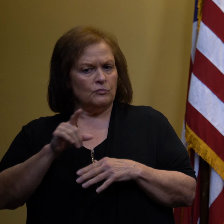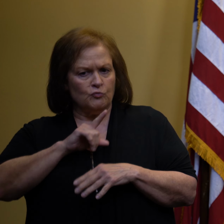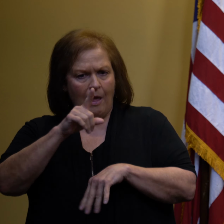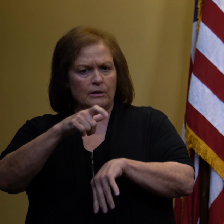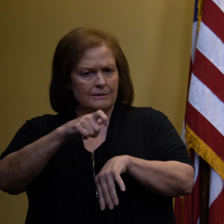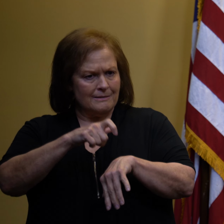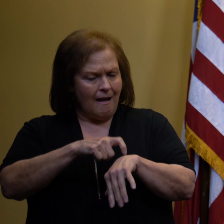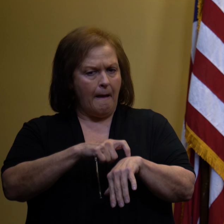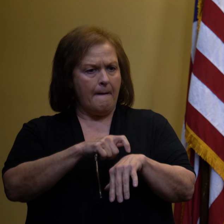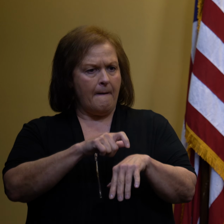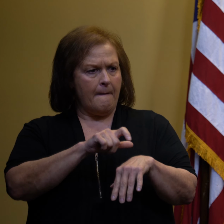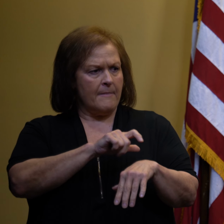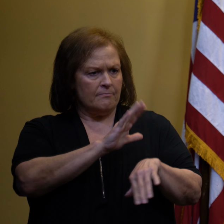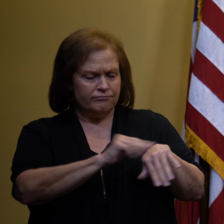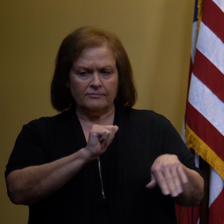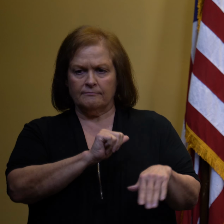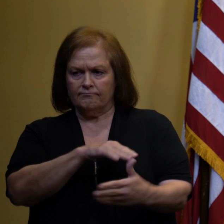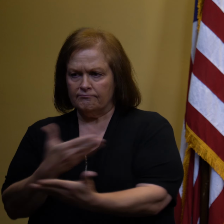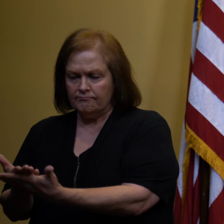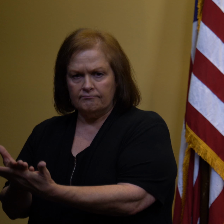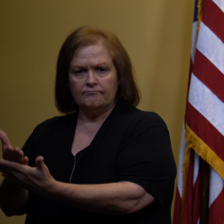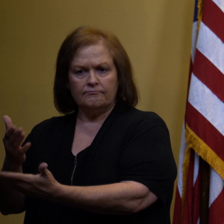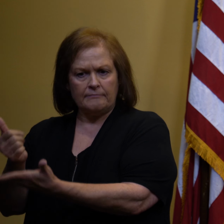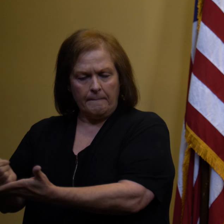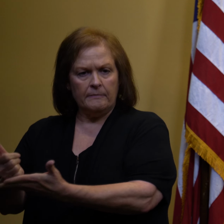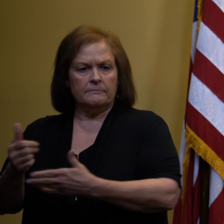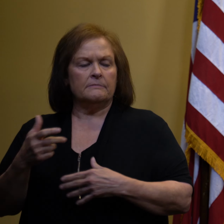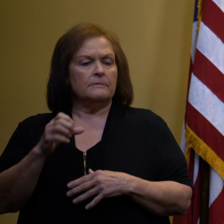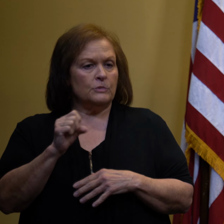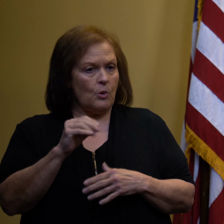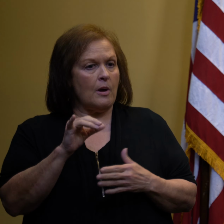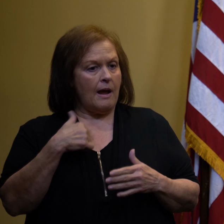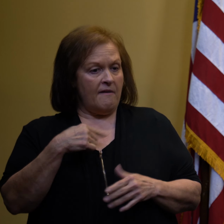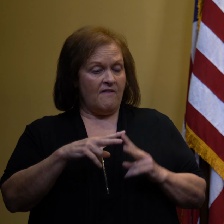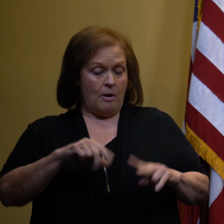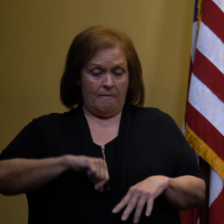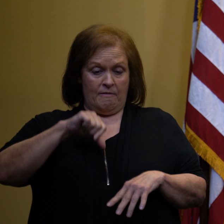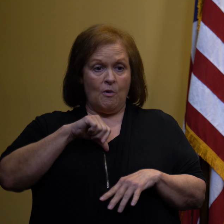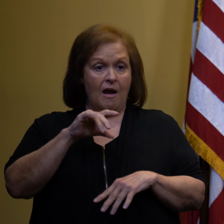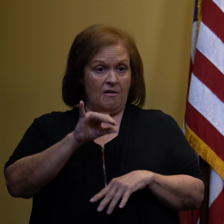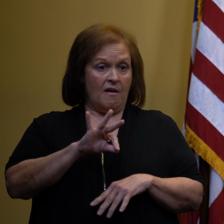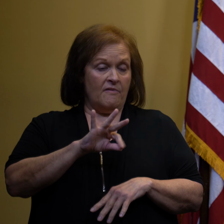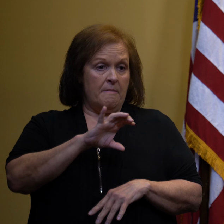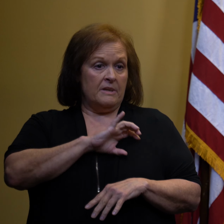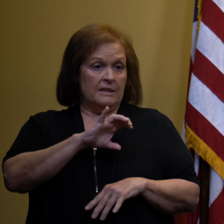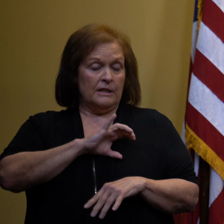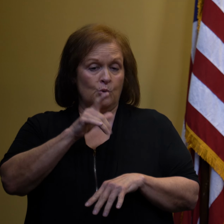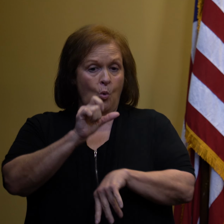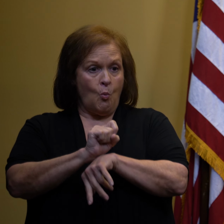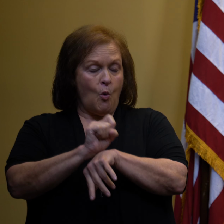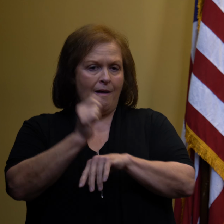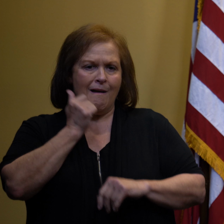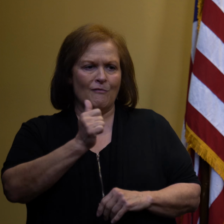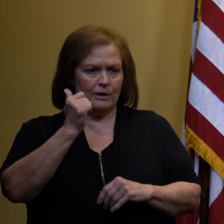time is something that I'm just so proud of relative to the men and women that serve in this community on the streets every